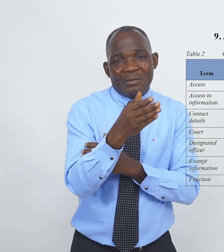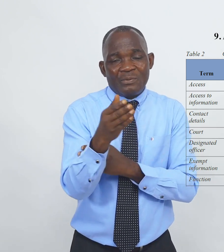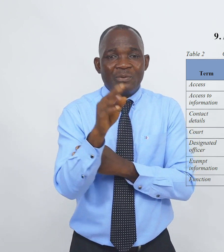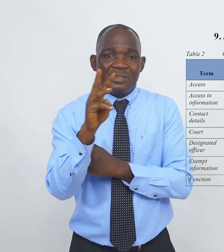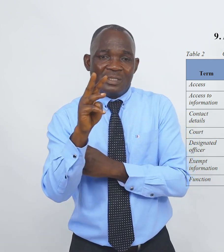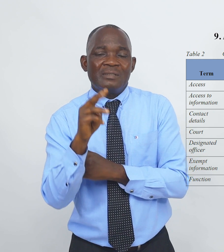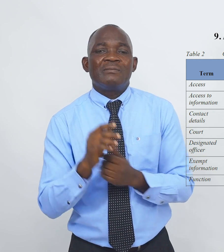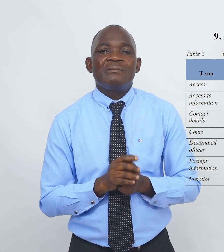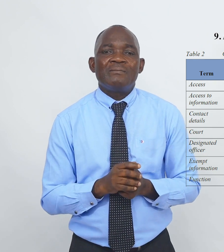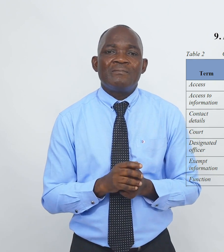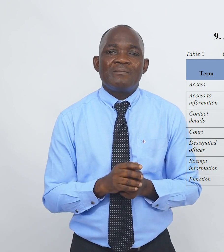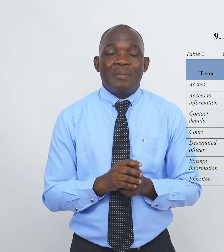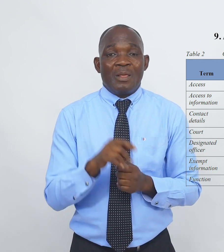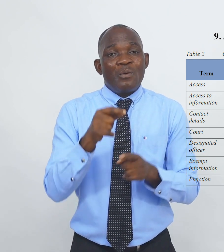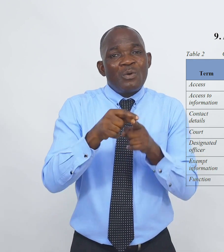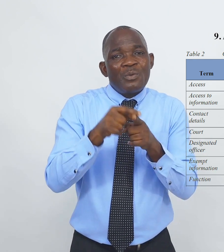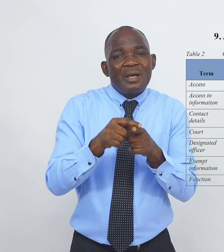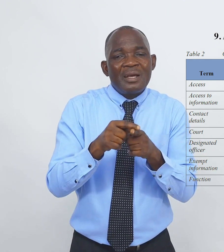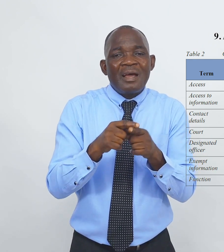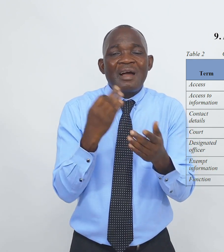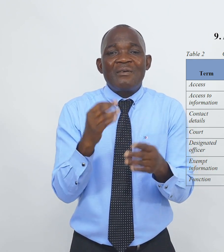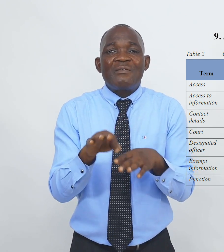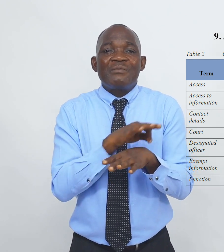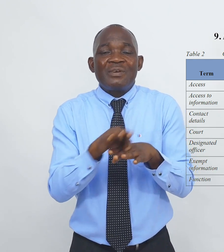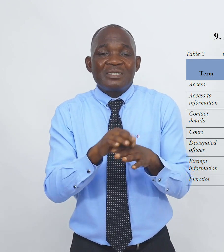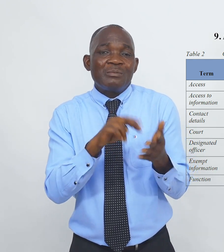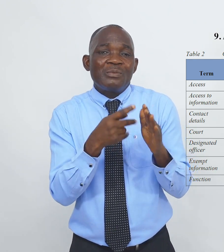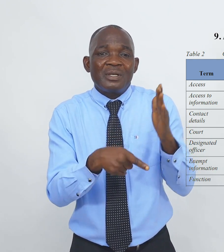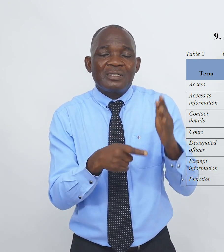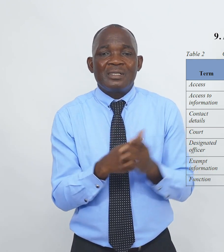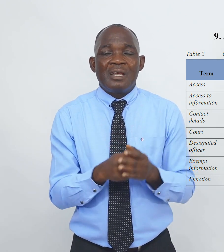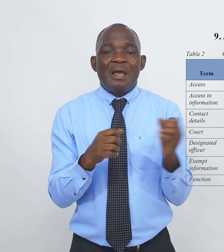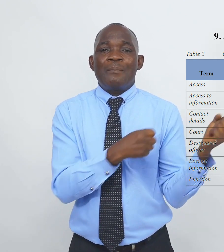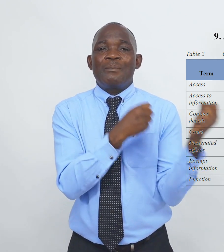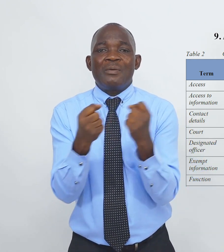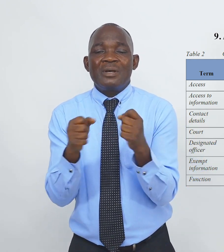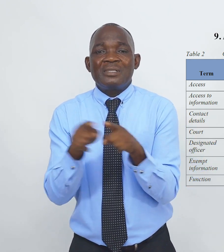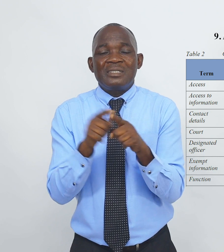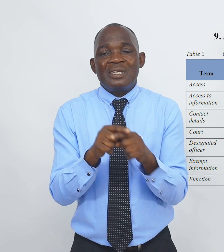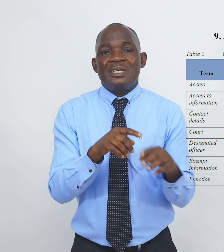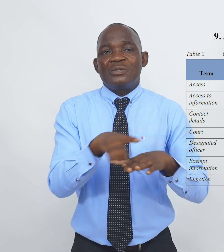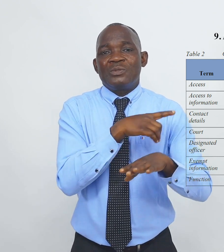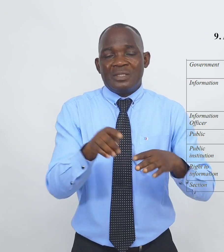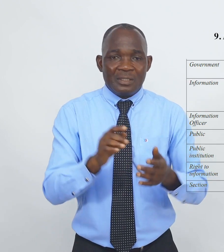the Act. Term. Function. Definition. Powers and duties.